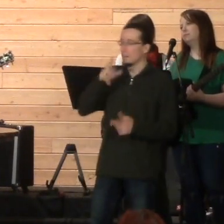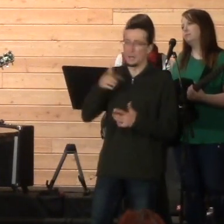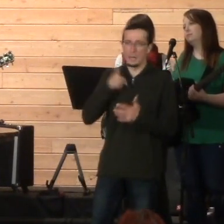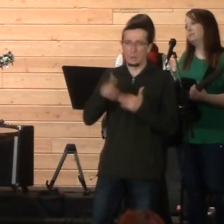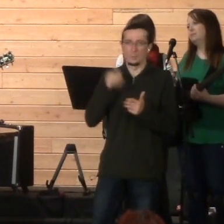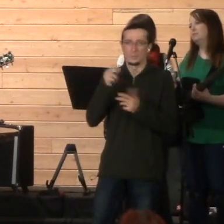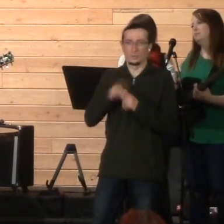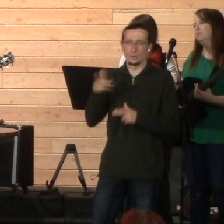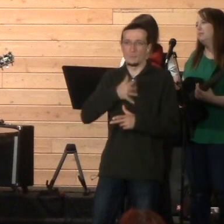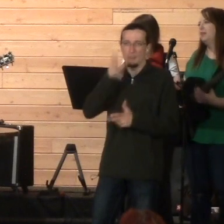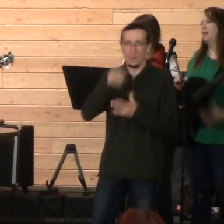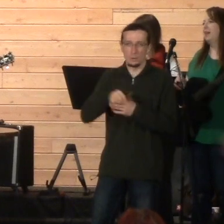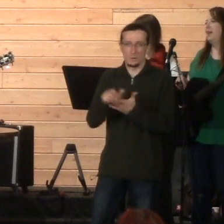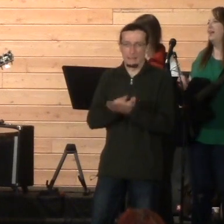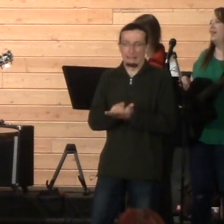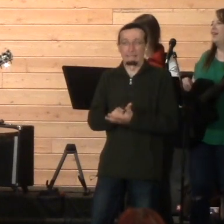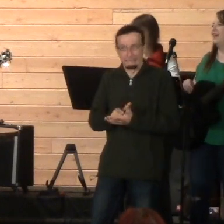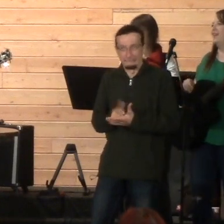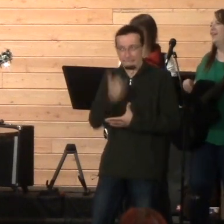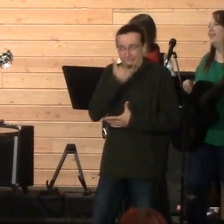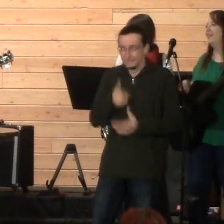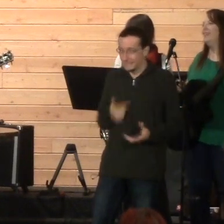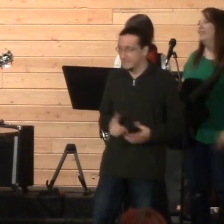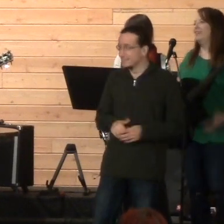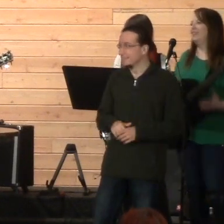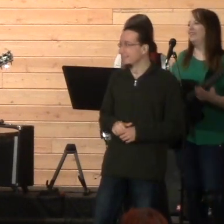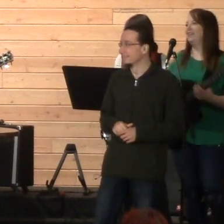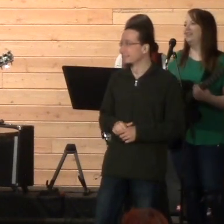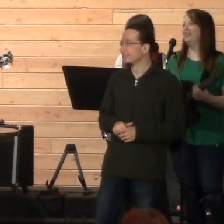my mother-in-law. That would have been very weird.